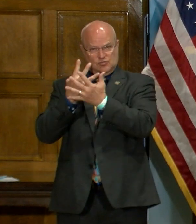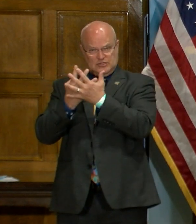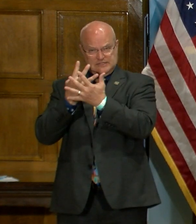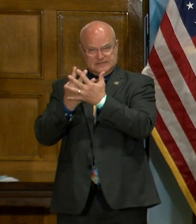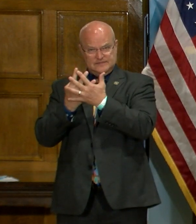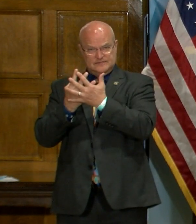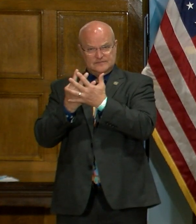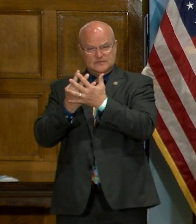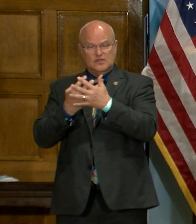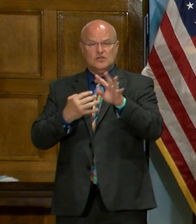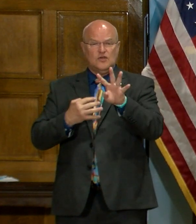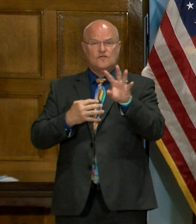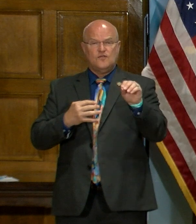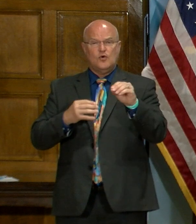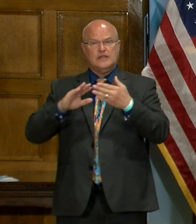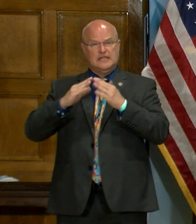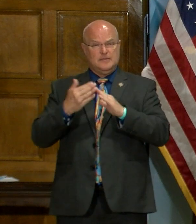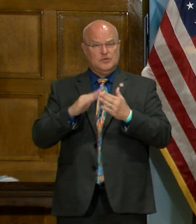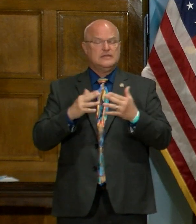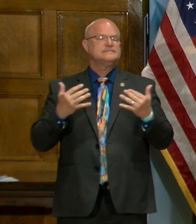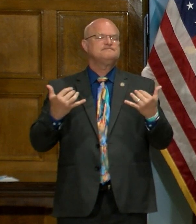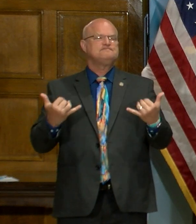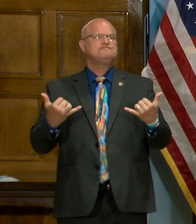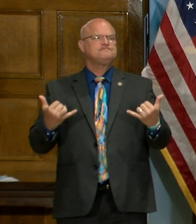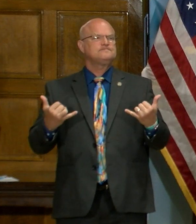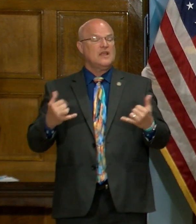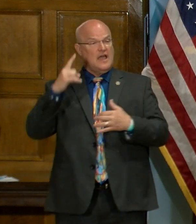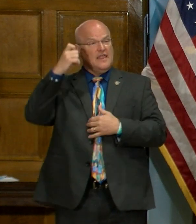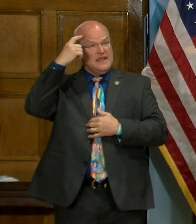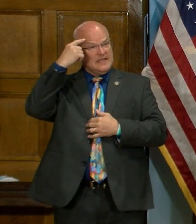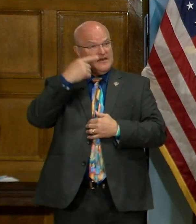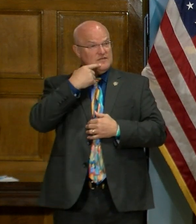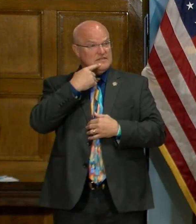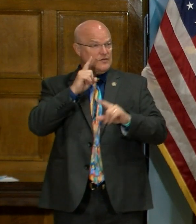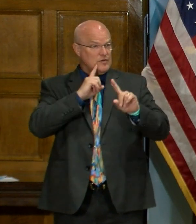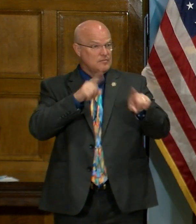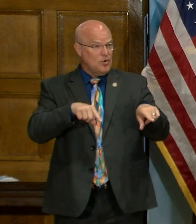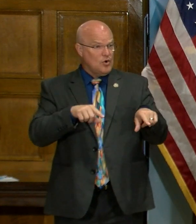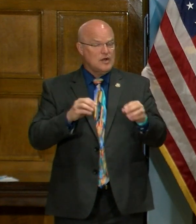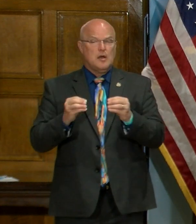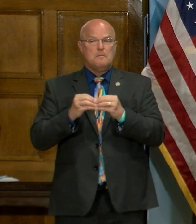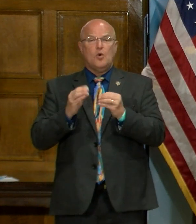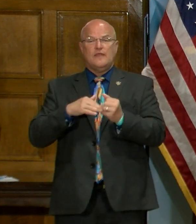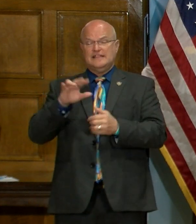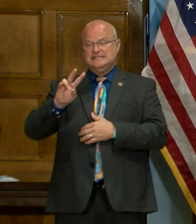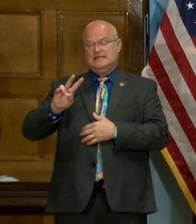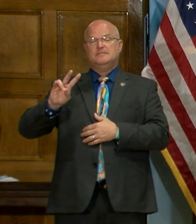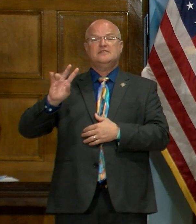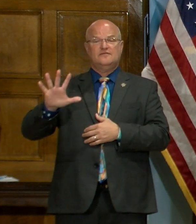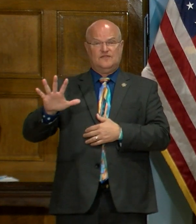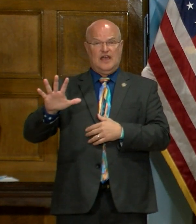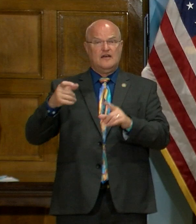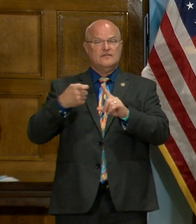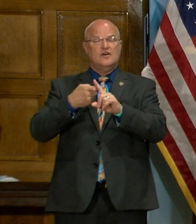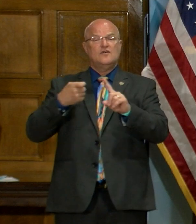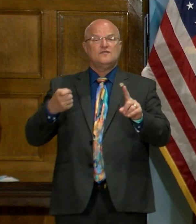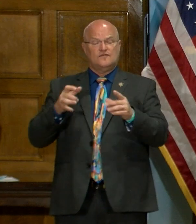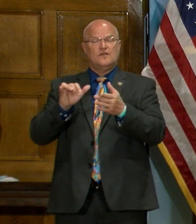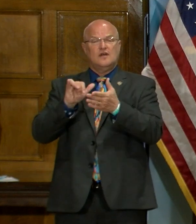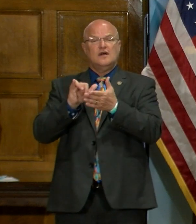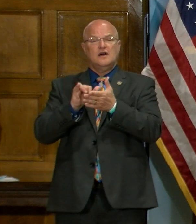correctional and 40 community. Now, the Governor's already reported more than 75 from